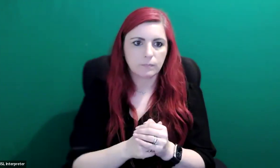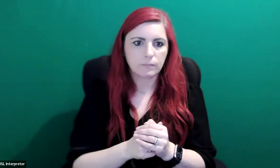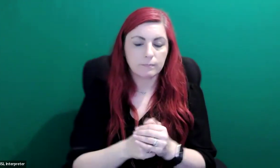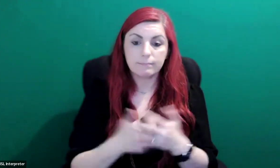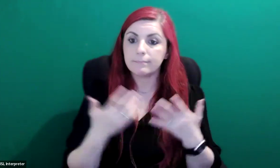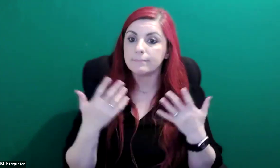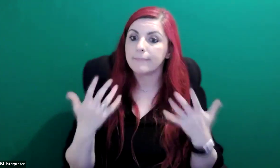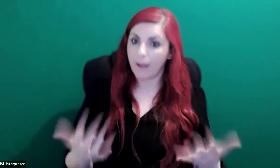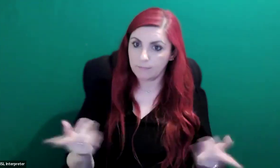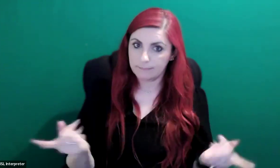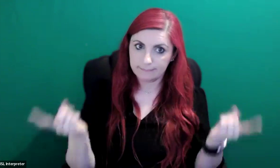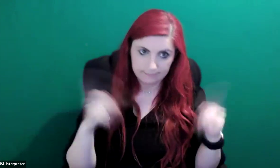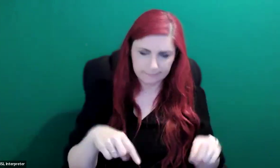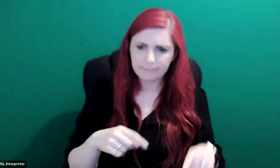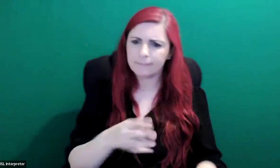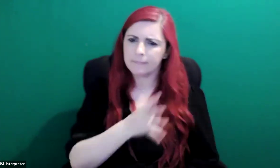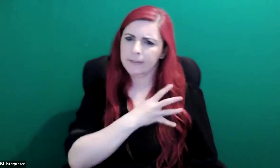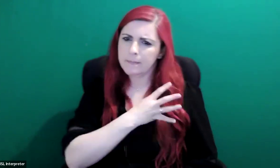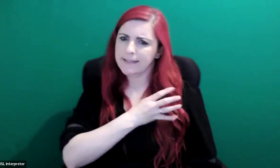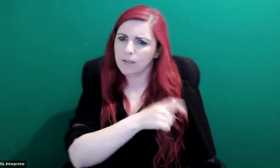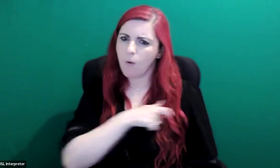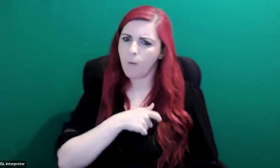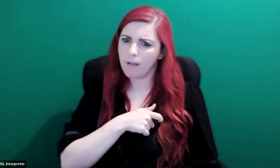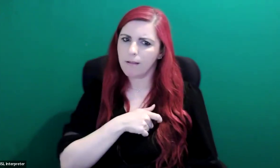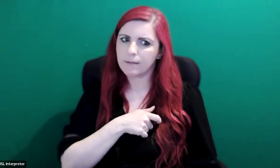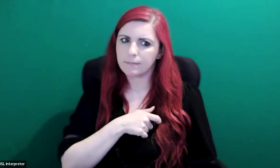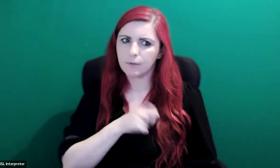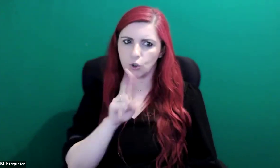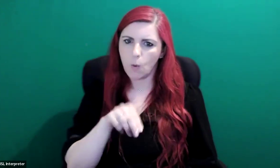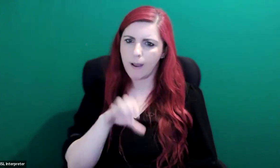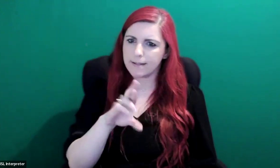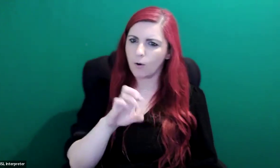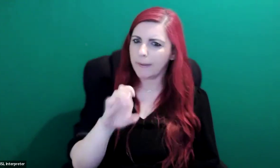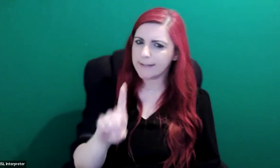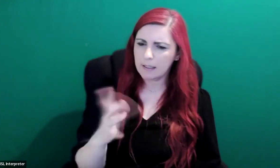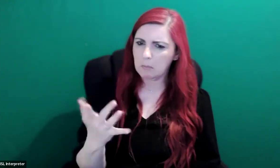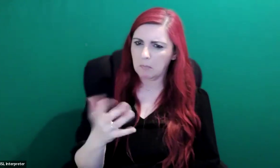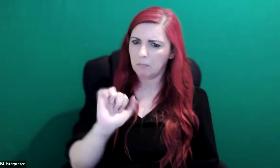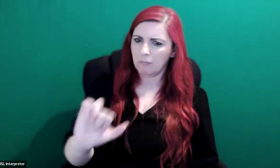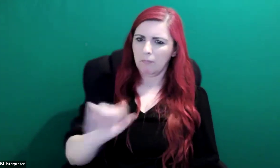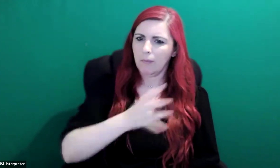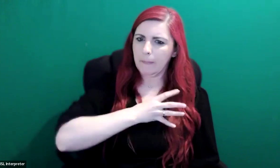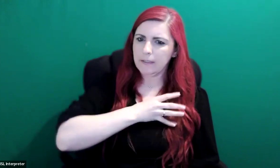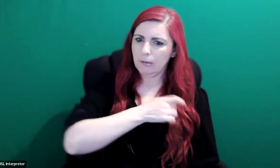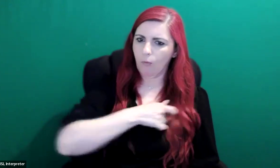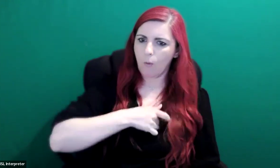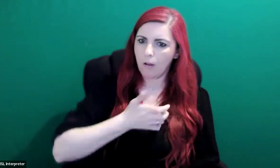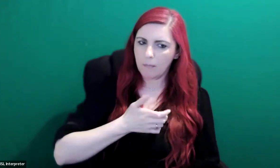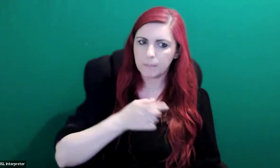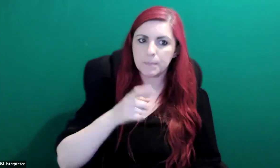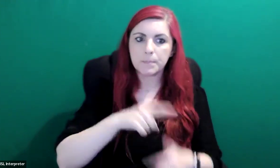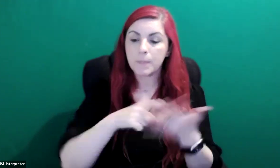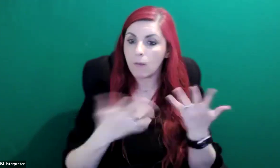So that brings me on to the role of the UN Committee on the Rights of Persons with Disabilities. So this committee is comprised